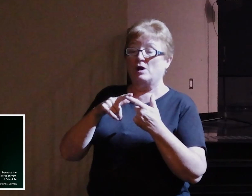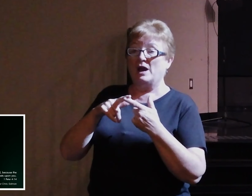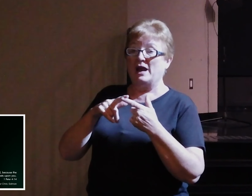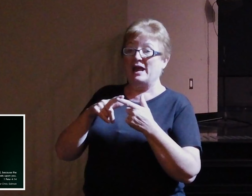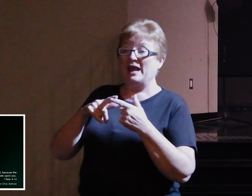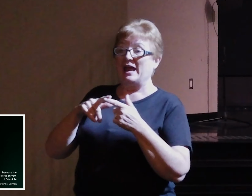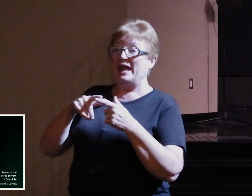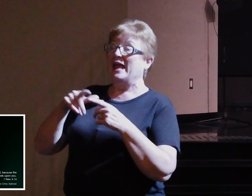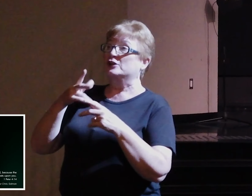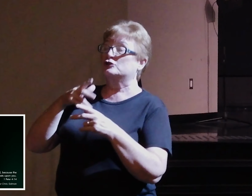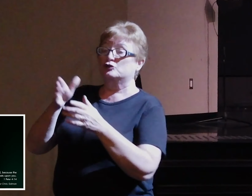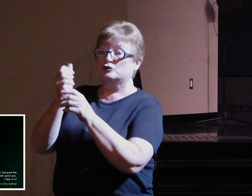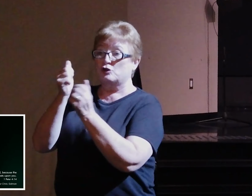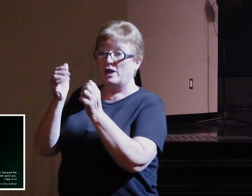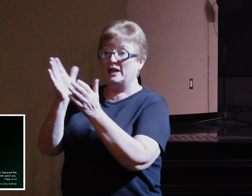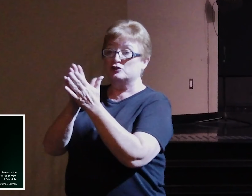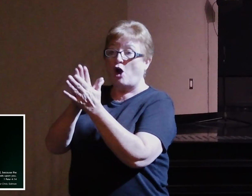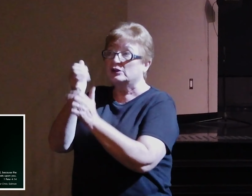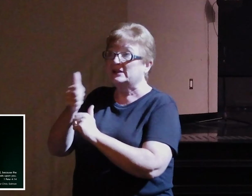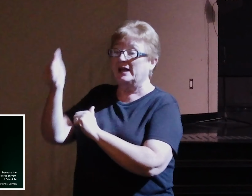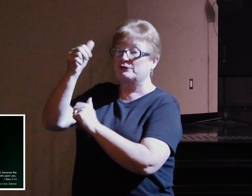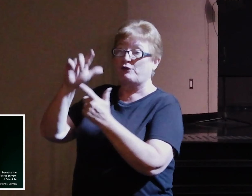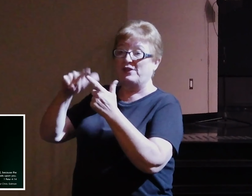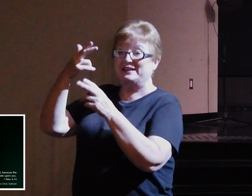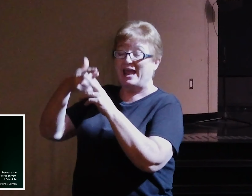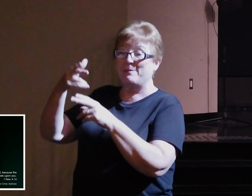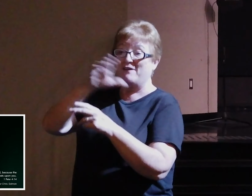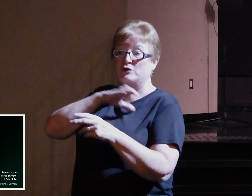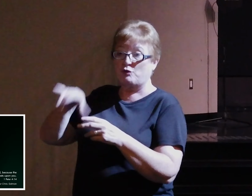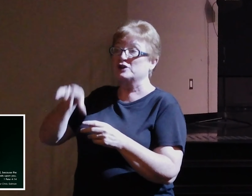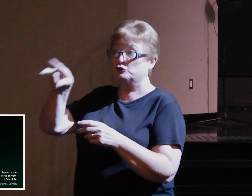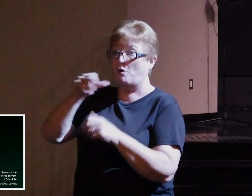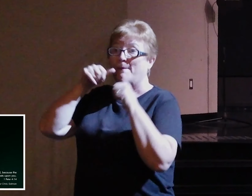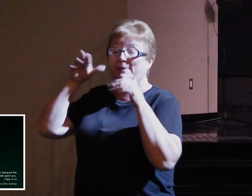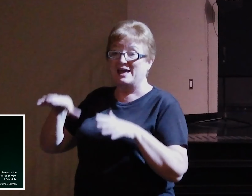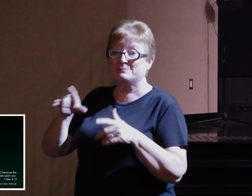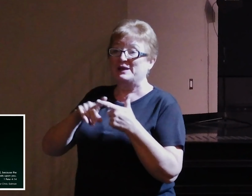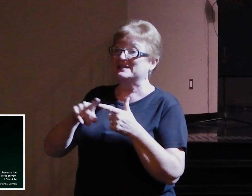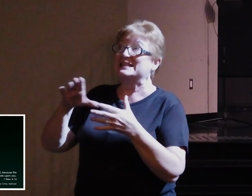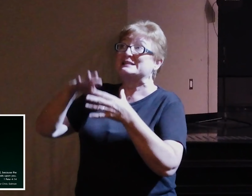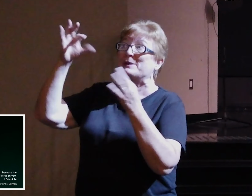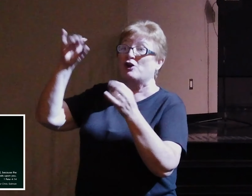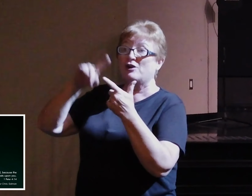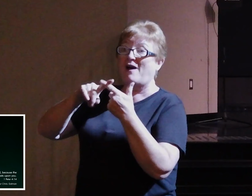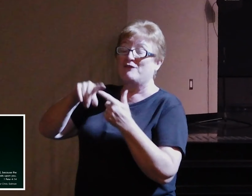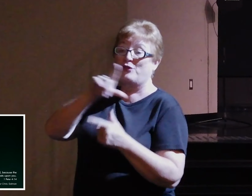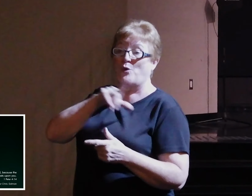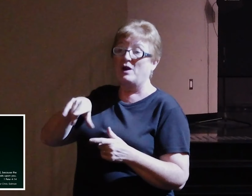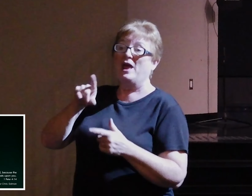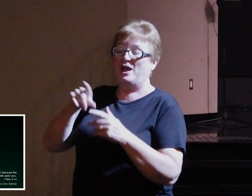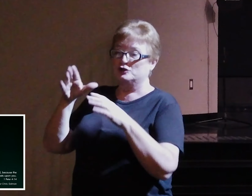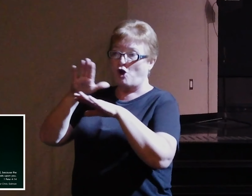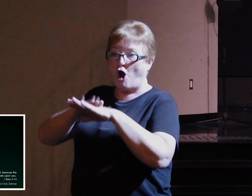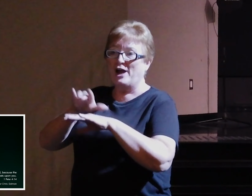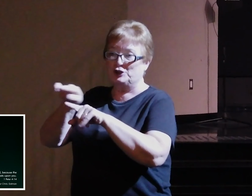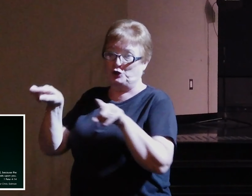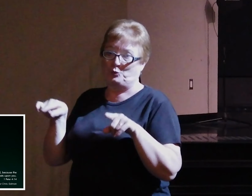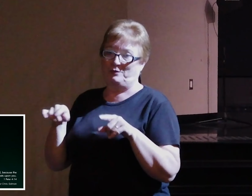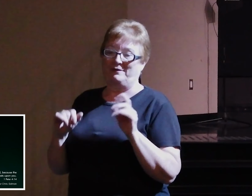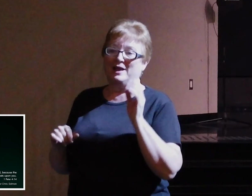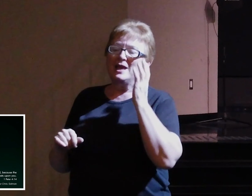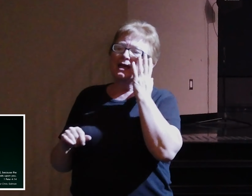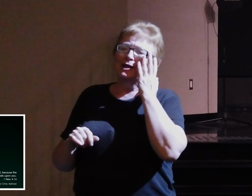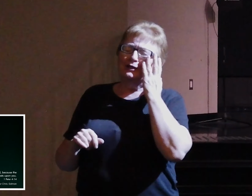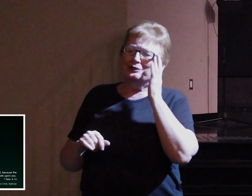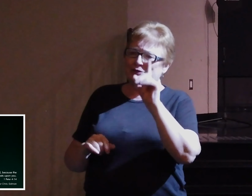you are blessed because the spirit of glory and of God rests upon you. We don't have to go further than